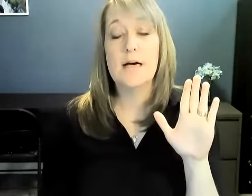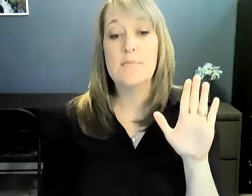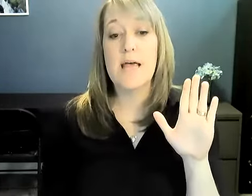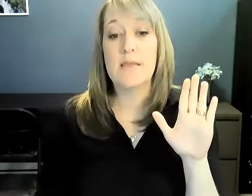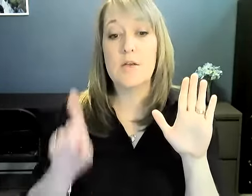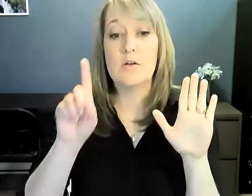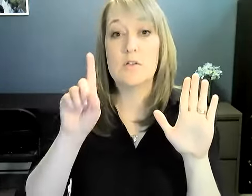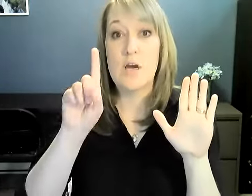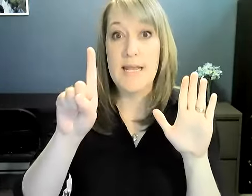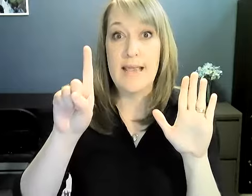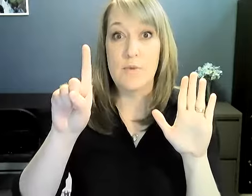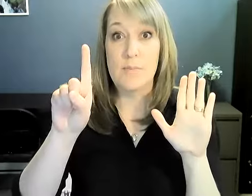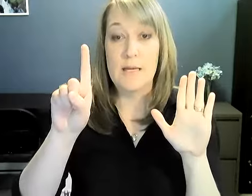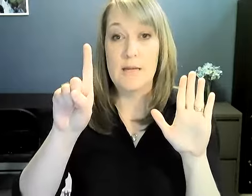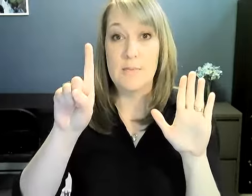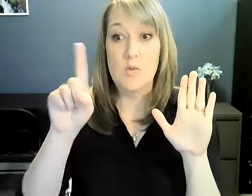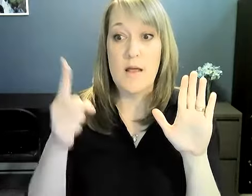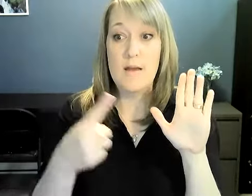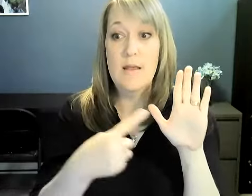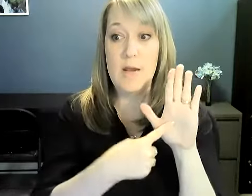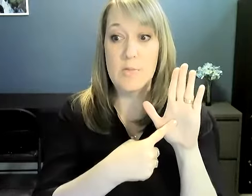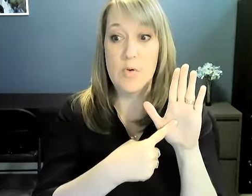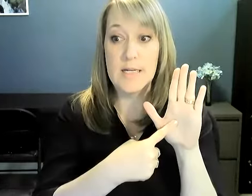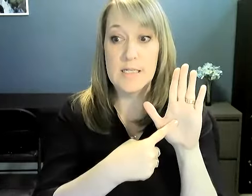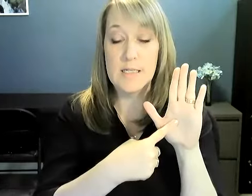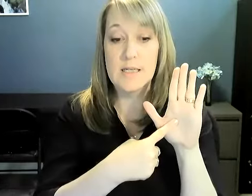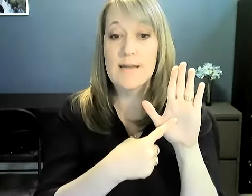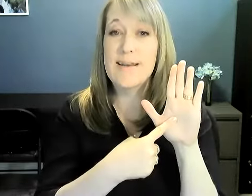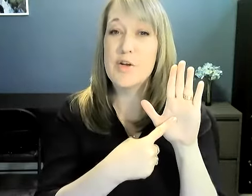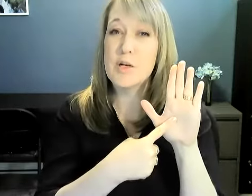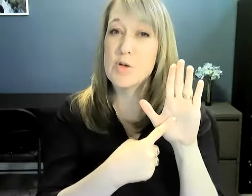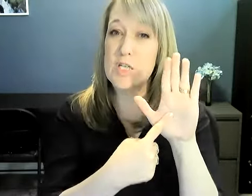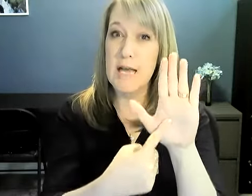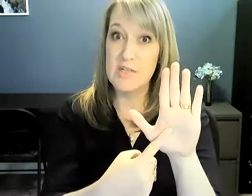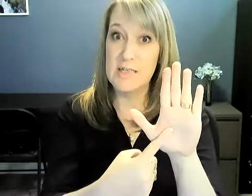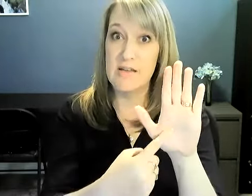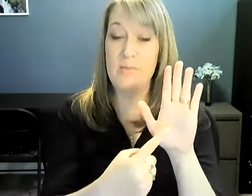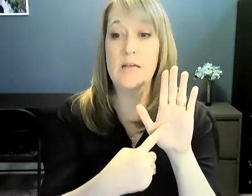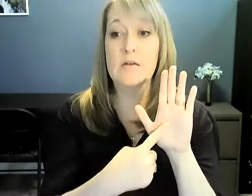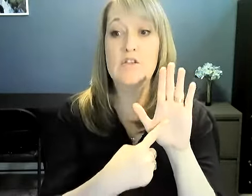5. And then your dominant hand will be a number 1, and you point. Now you're going to push it out just a little bit.